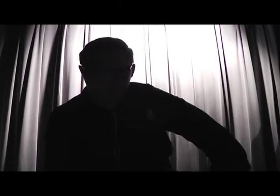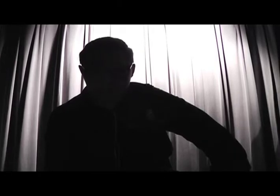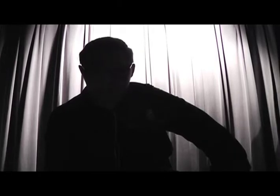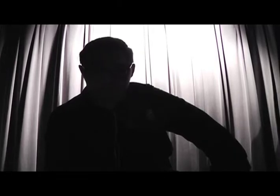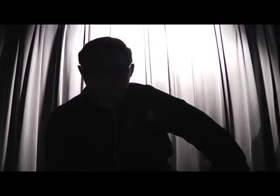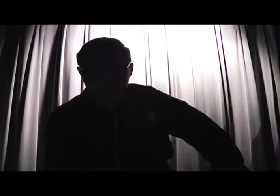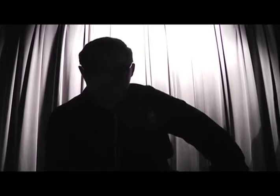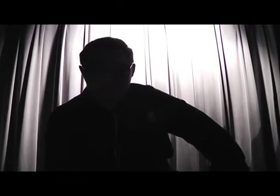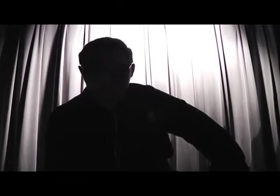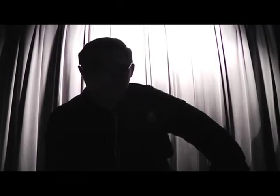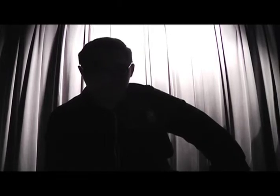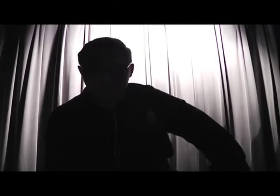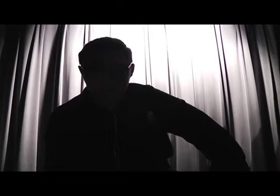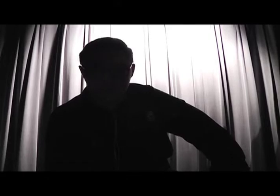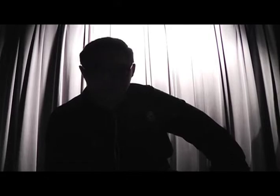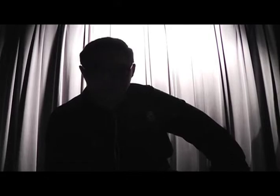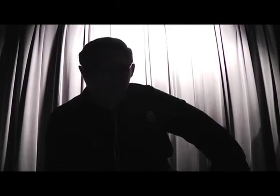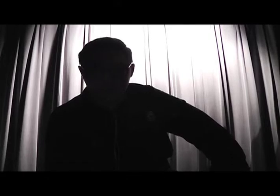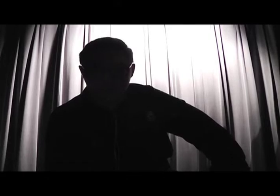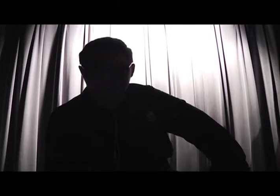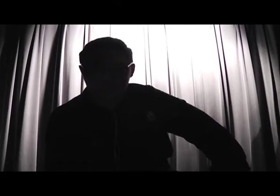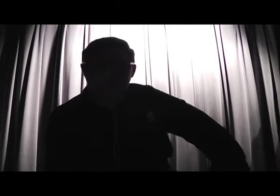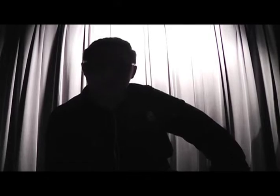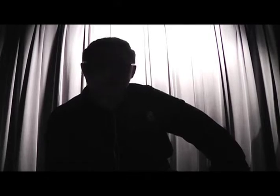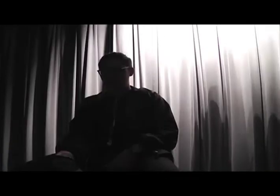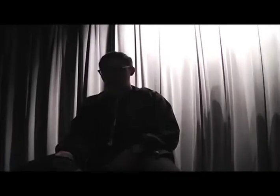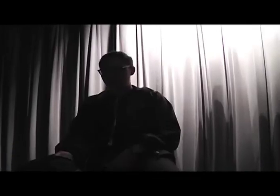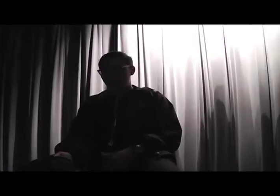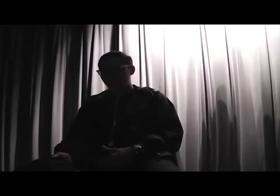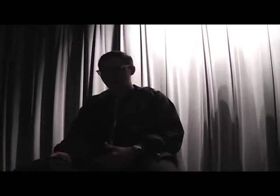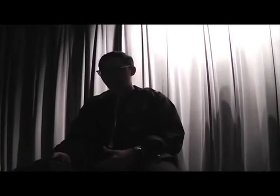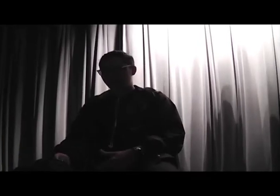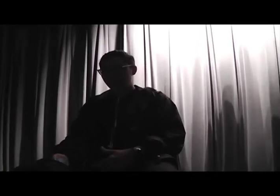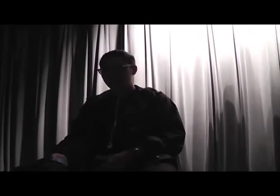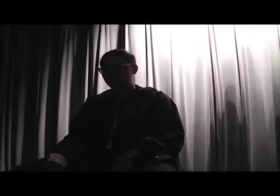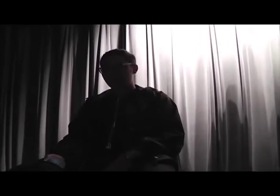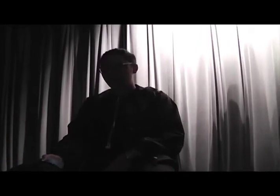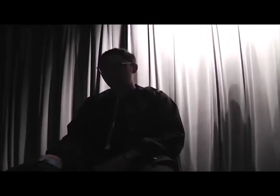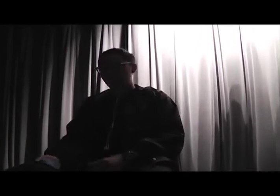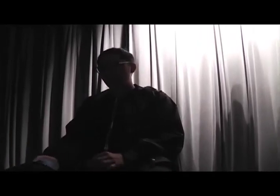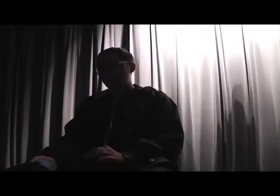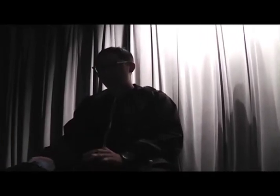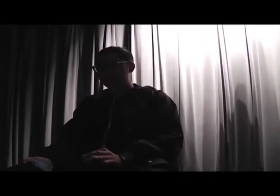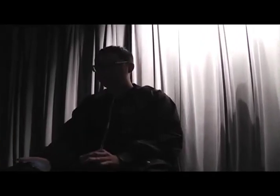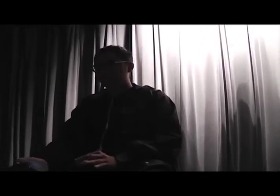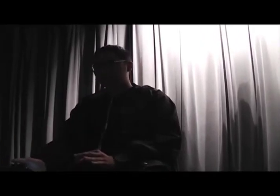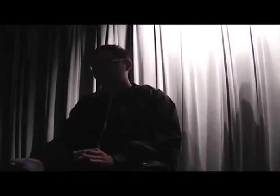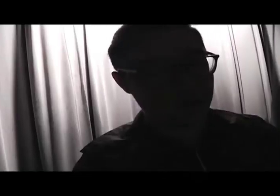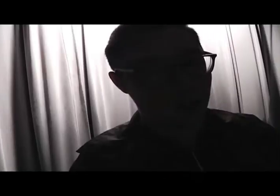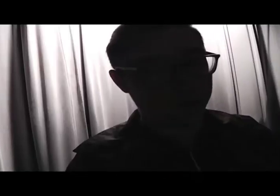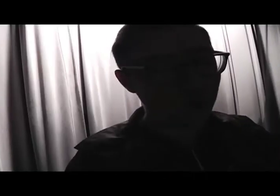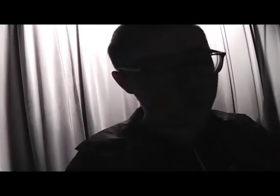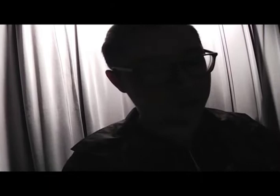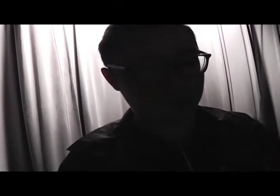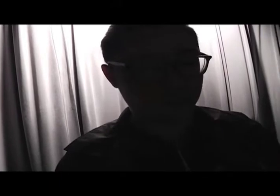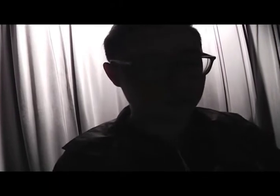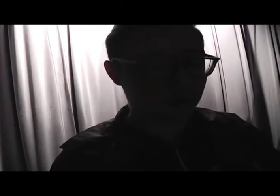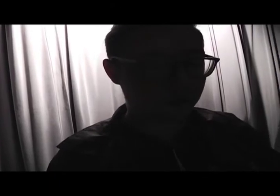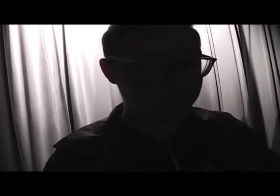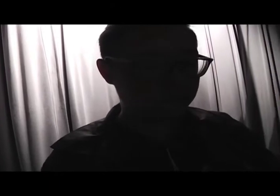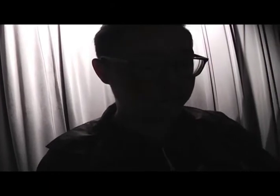and they don't see past the smile that I put on. They don't know that on the outside, I'm smiling, but on the inside, I'm dying. I'm done with being picked